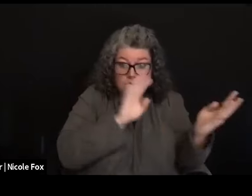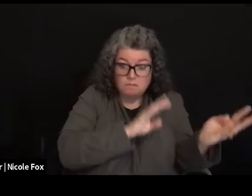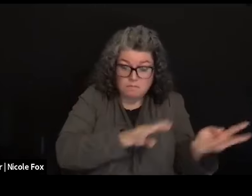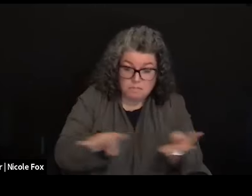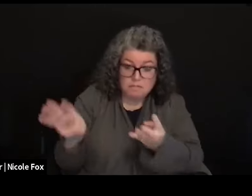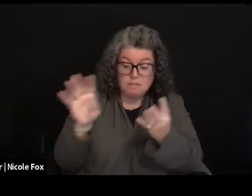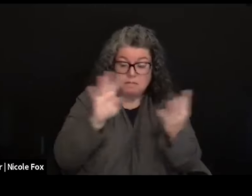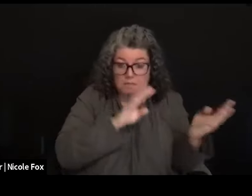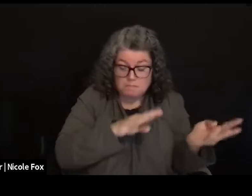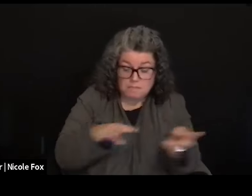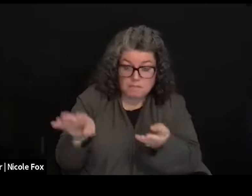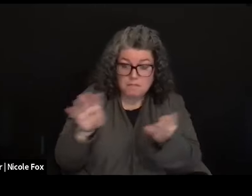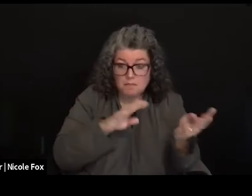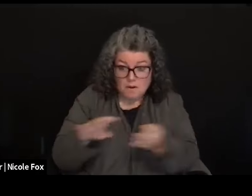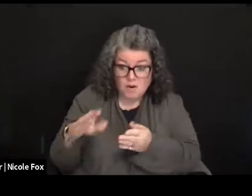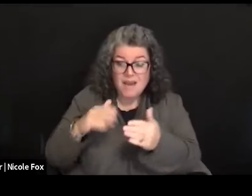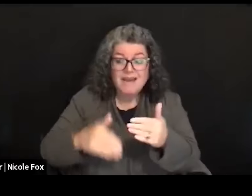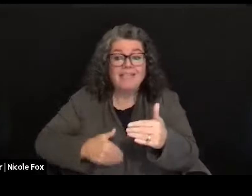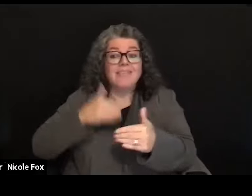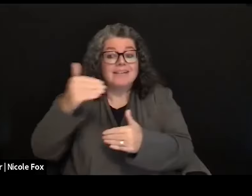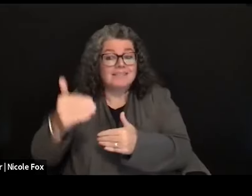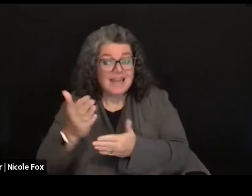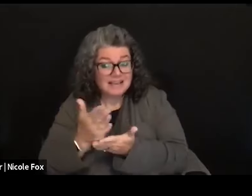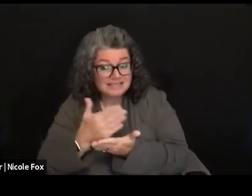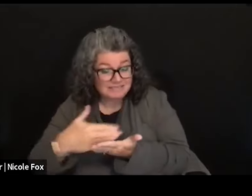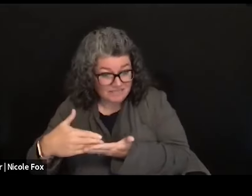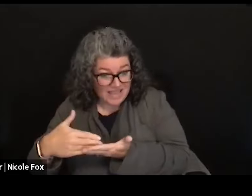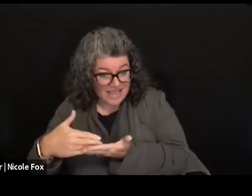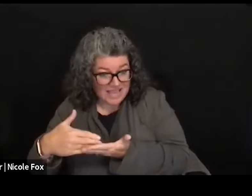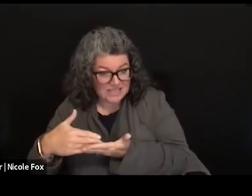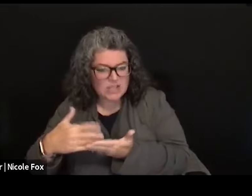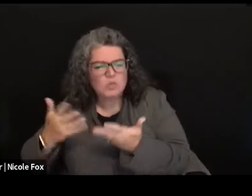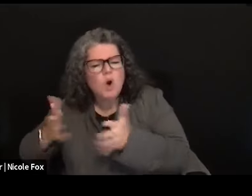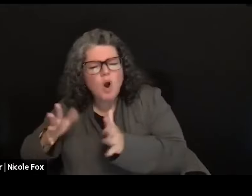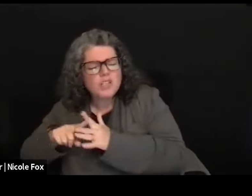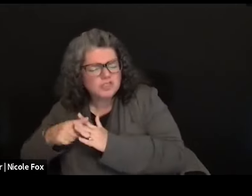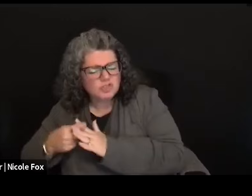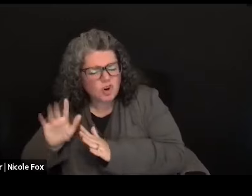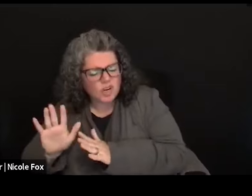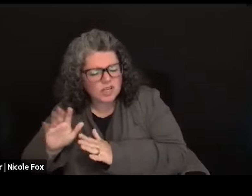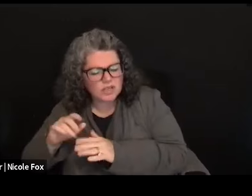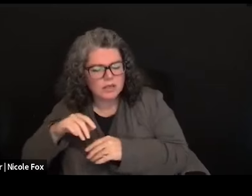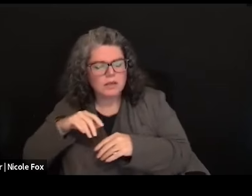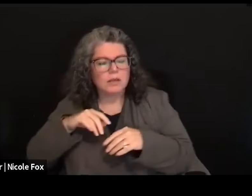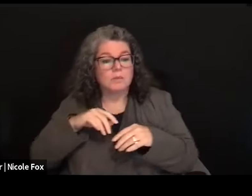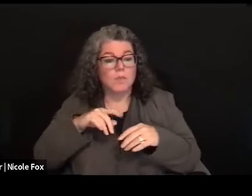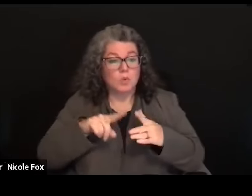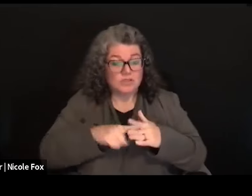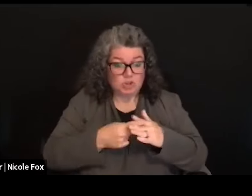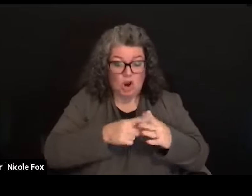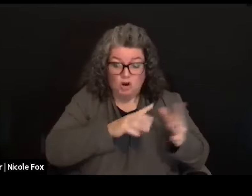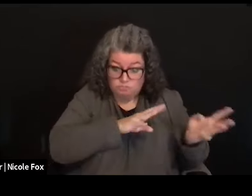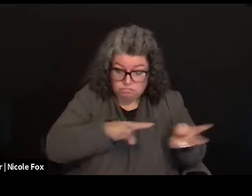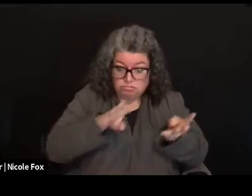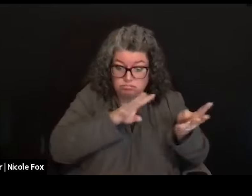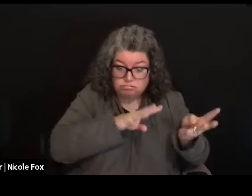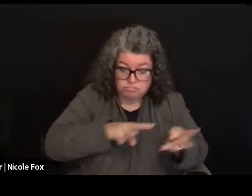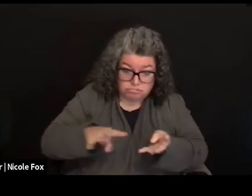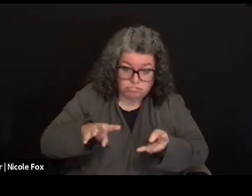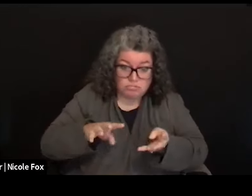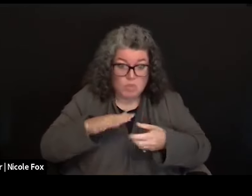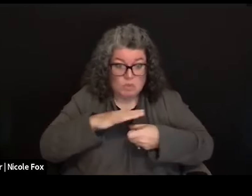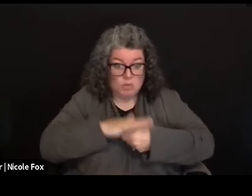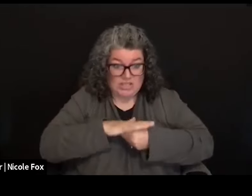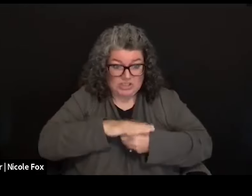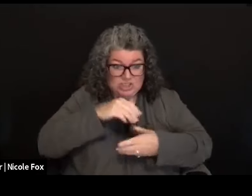that. Kind of the next phase of this is, and we're already doing this, but as we begin to pressurize the system, what we're going to learn is